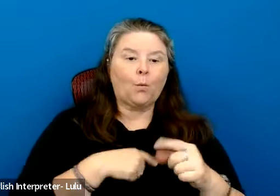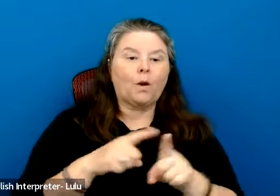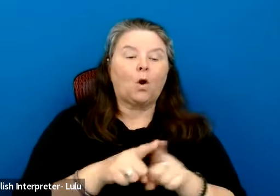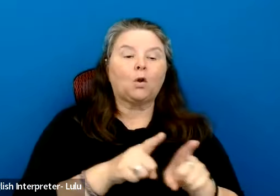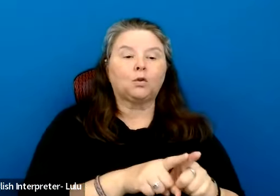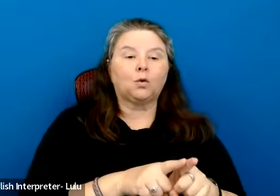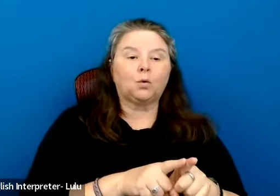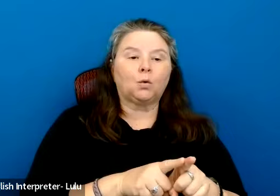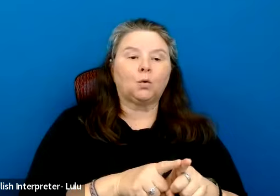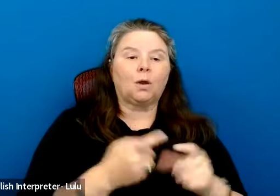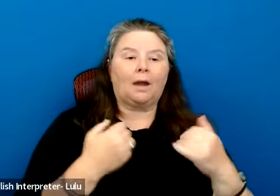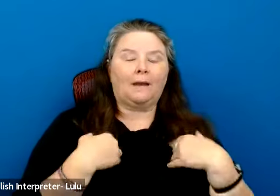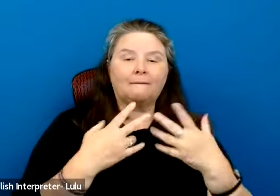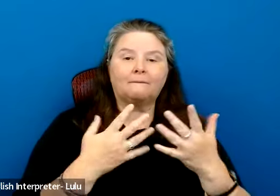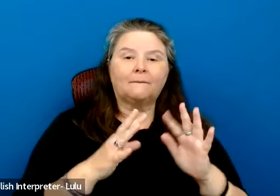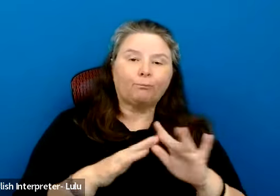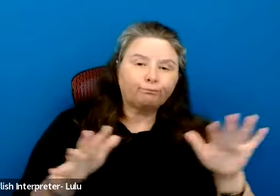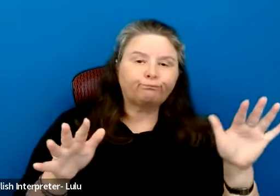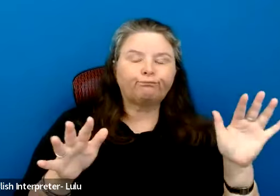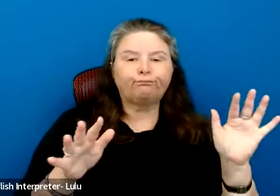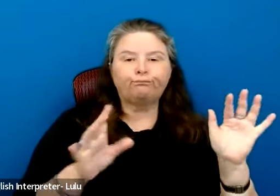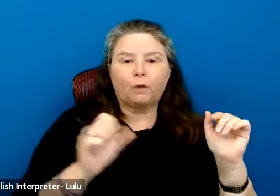also had various other